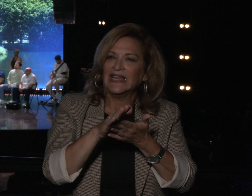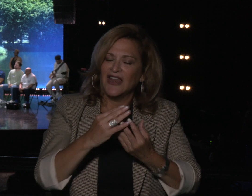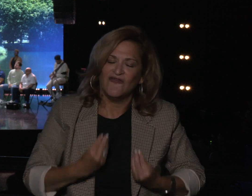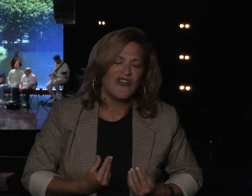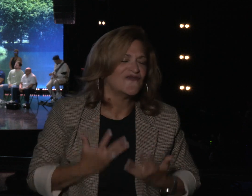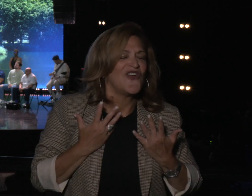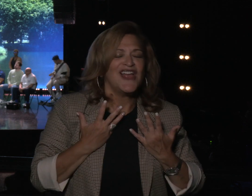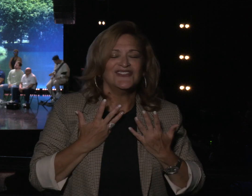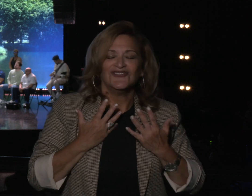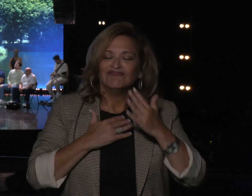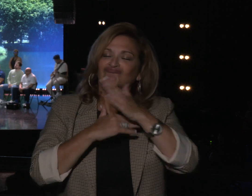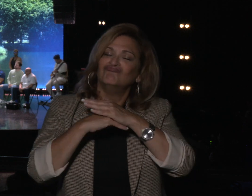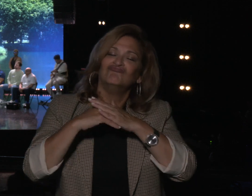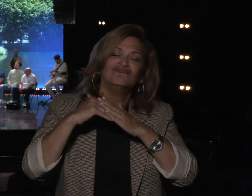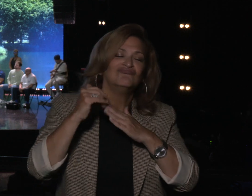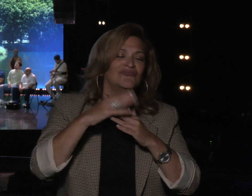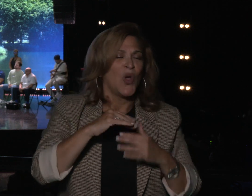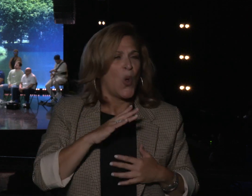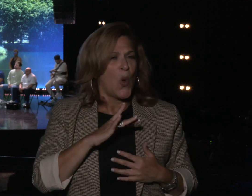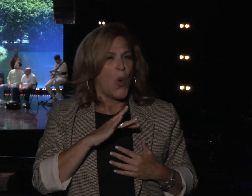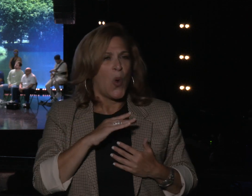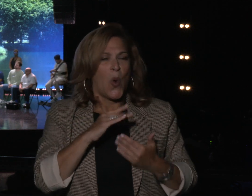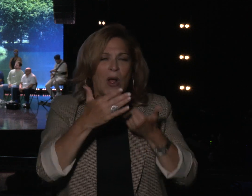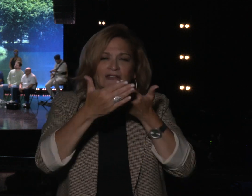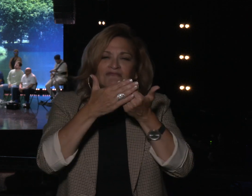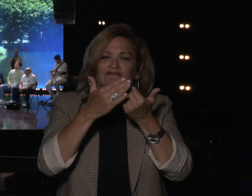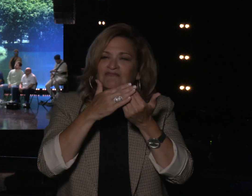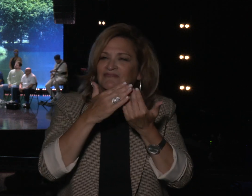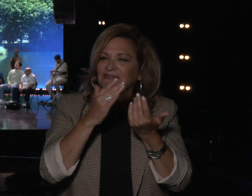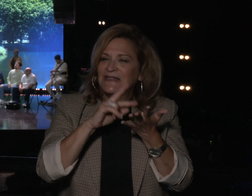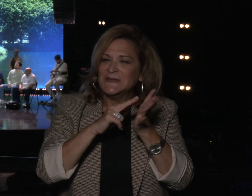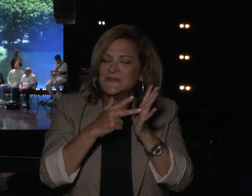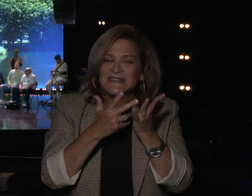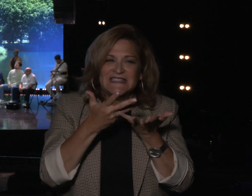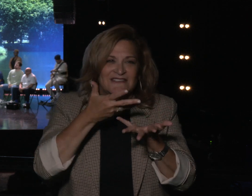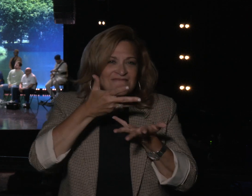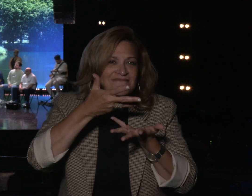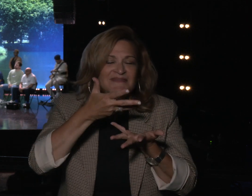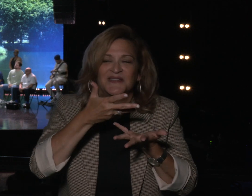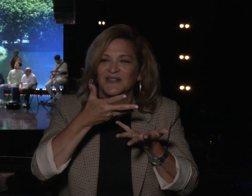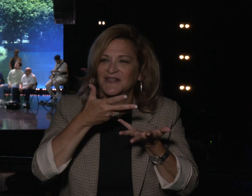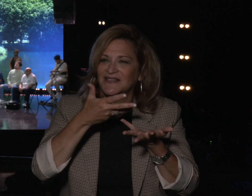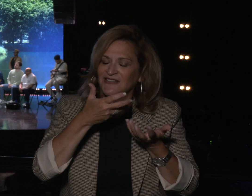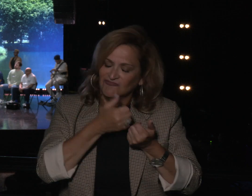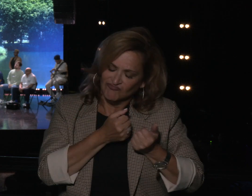Oh, the intimacy, the transparency, the vulnerability.